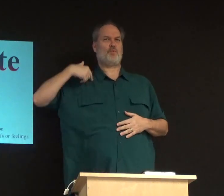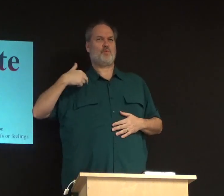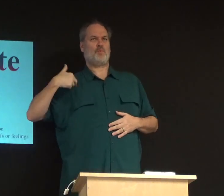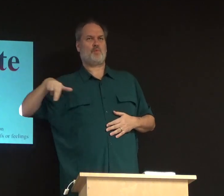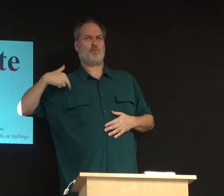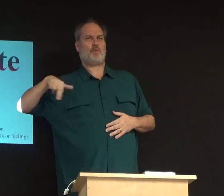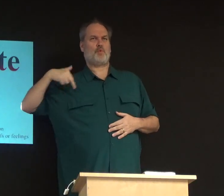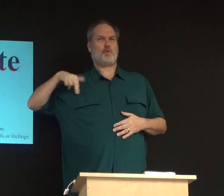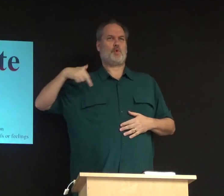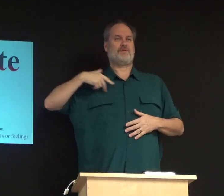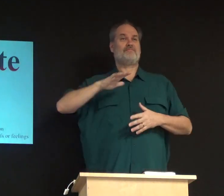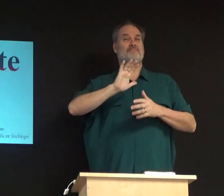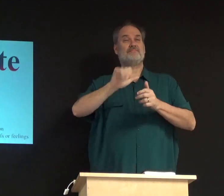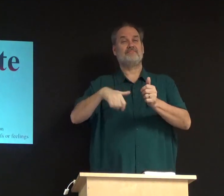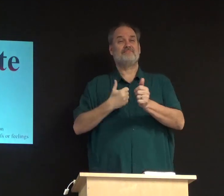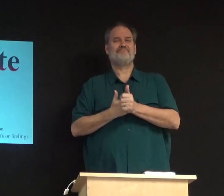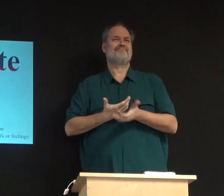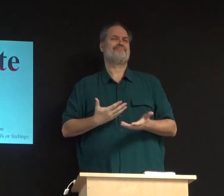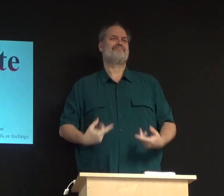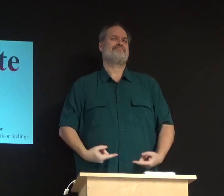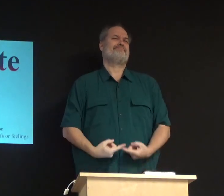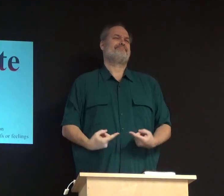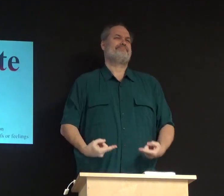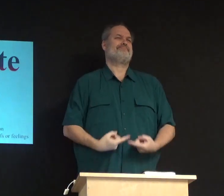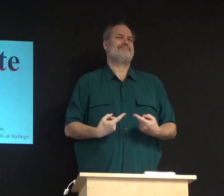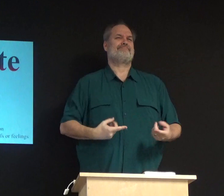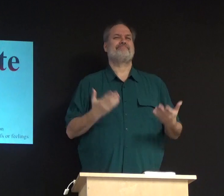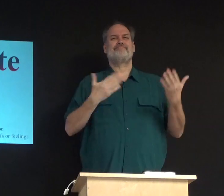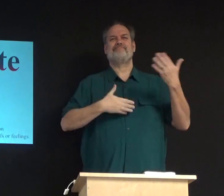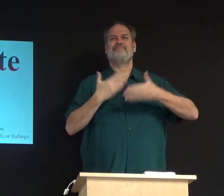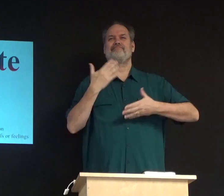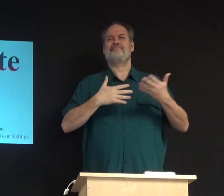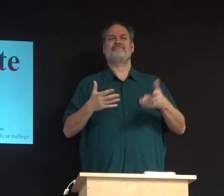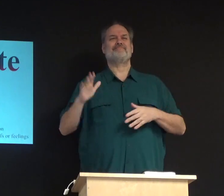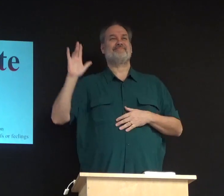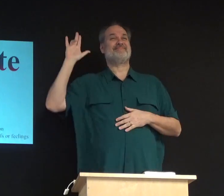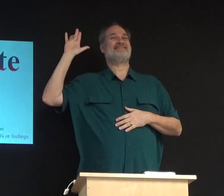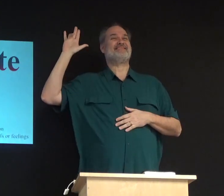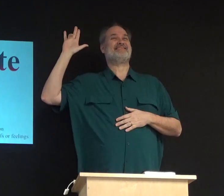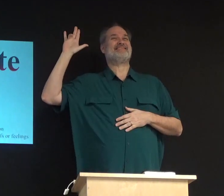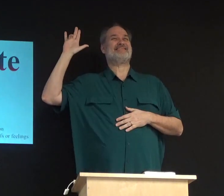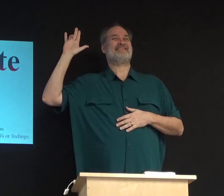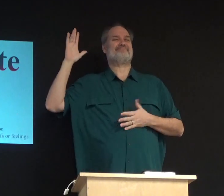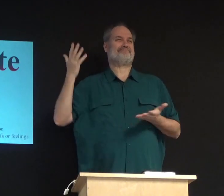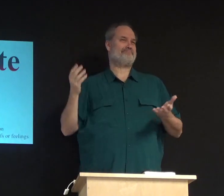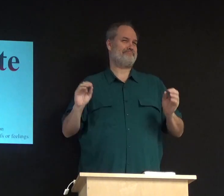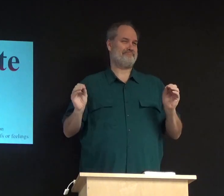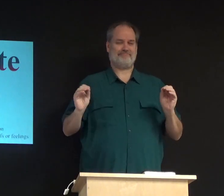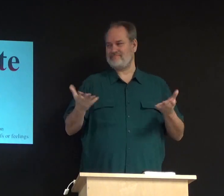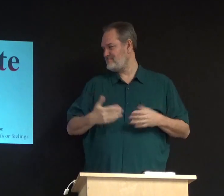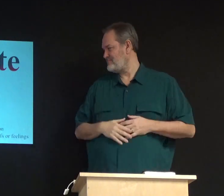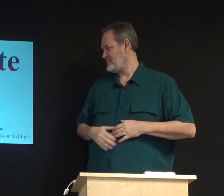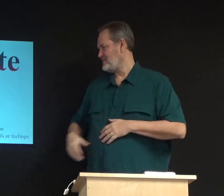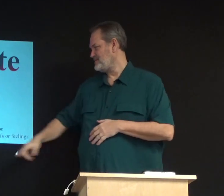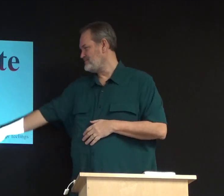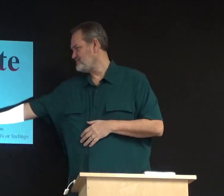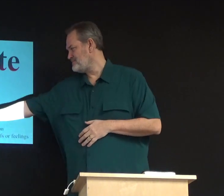Hypocrites is a sign that we typically use. A lot of religious people were doing that, but behind